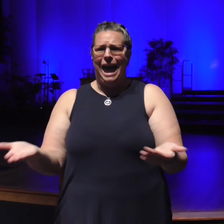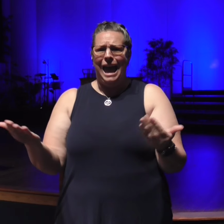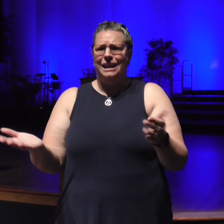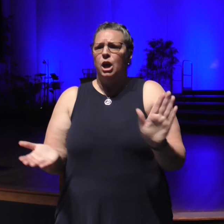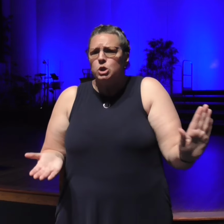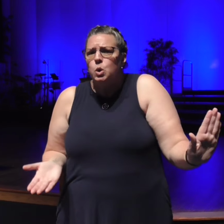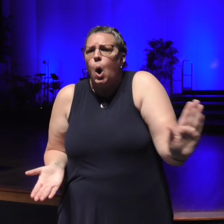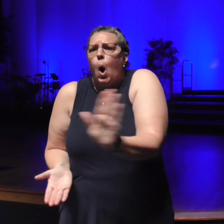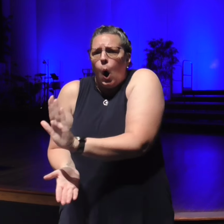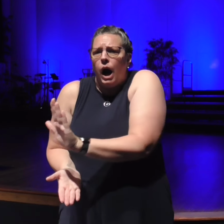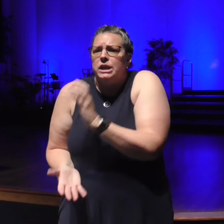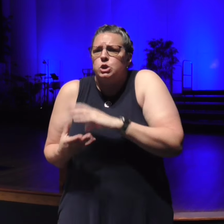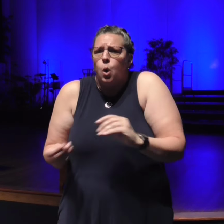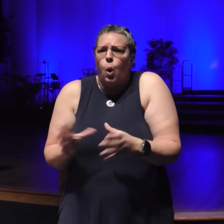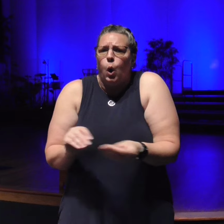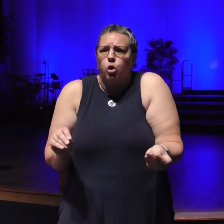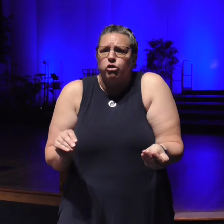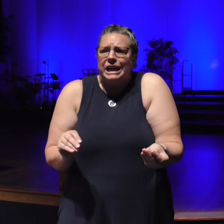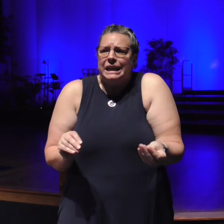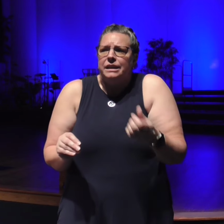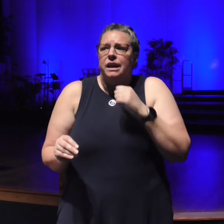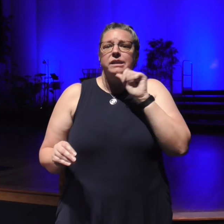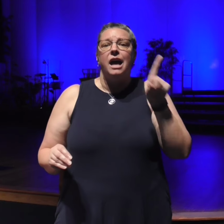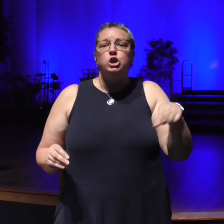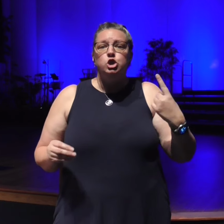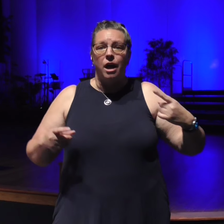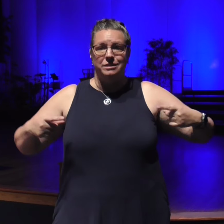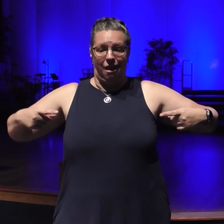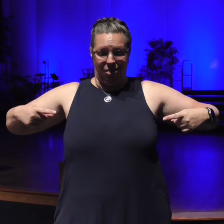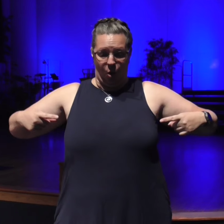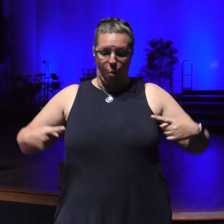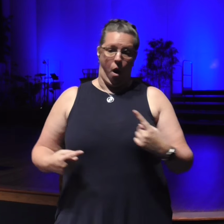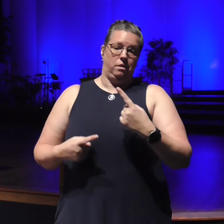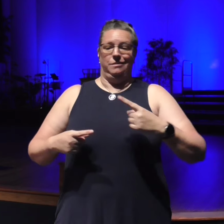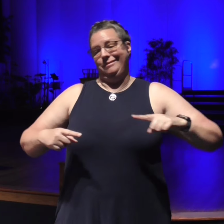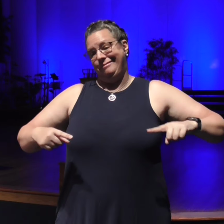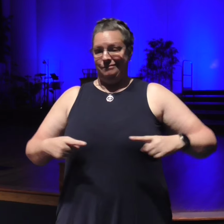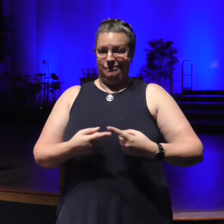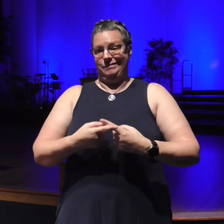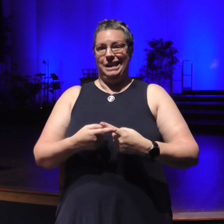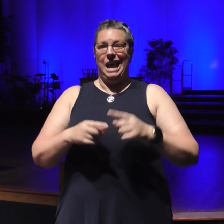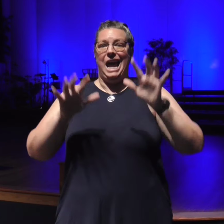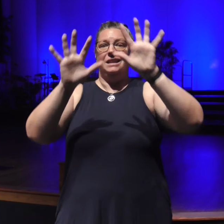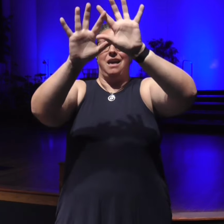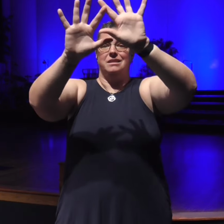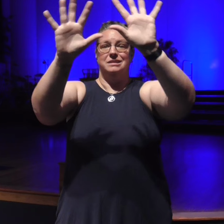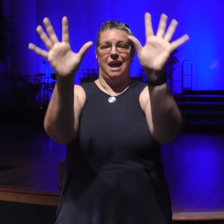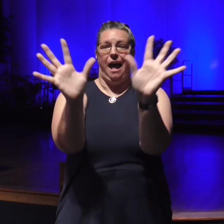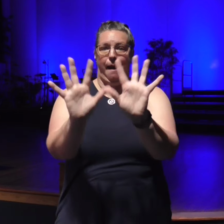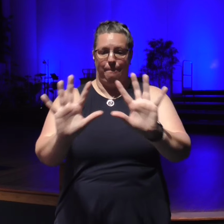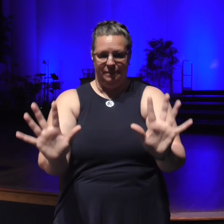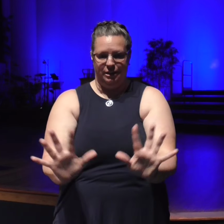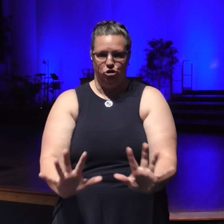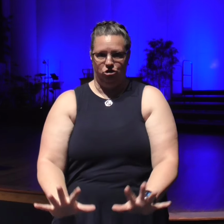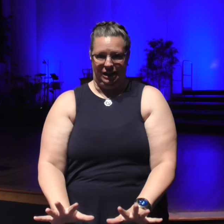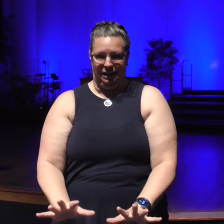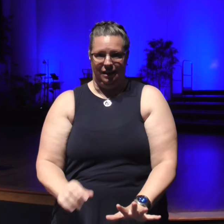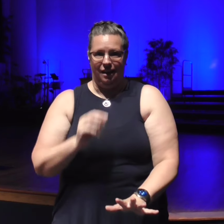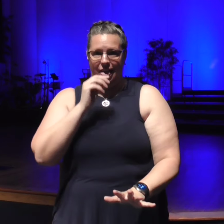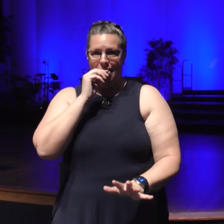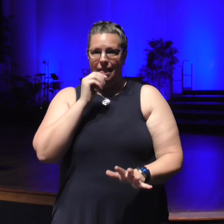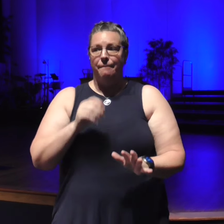your tapestry. It's not just the tapestries of those people. It's your tapestry that has